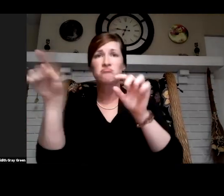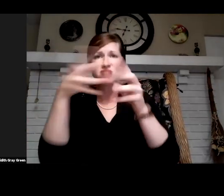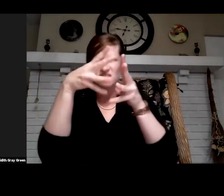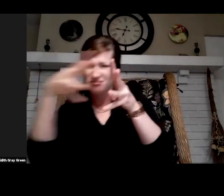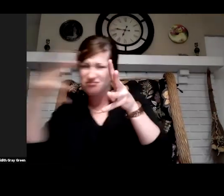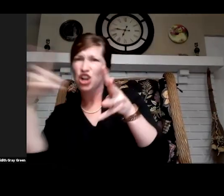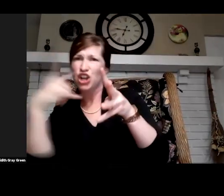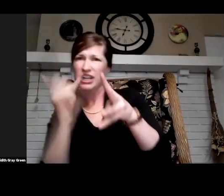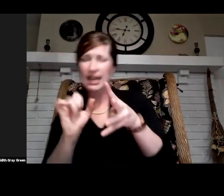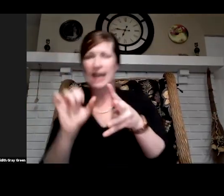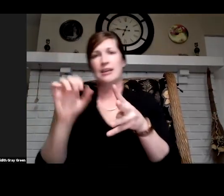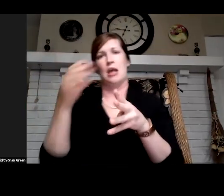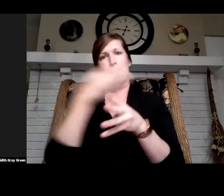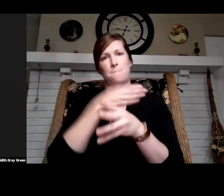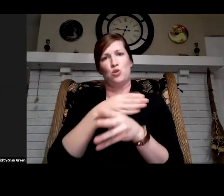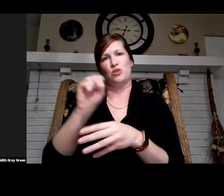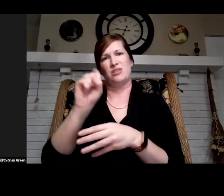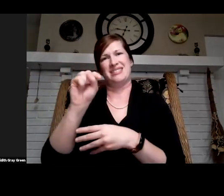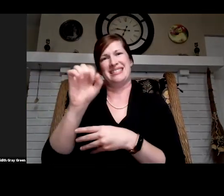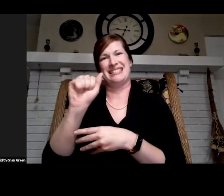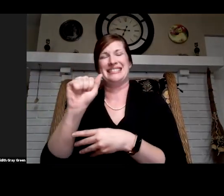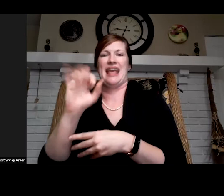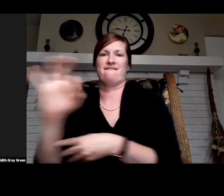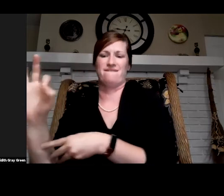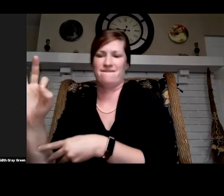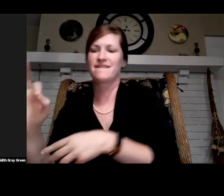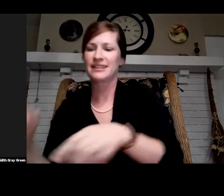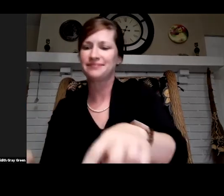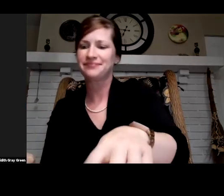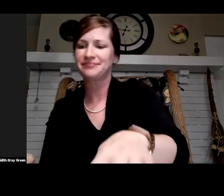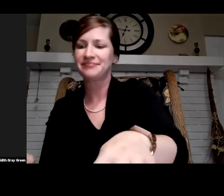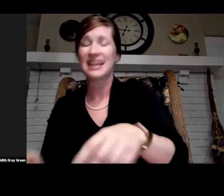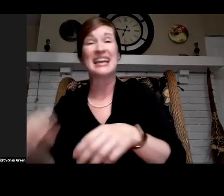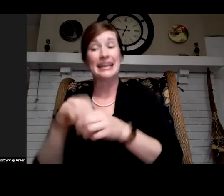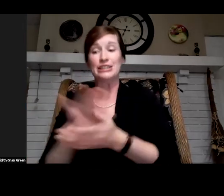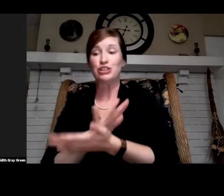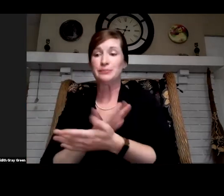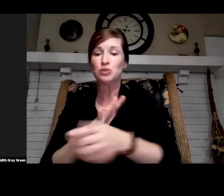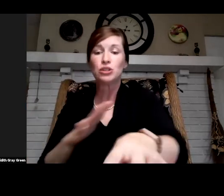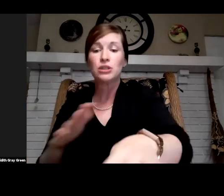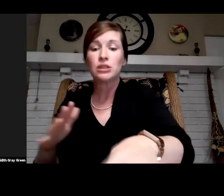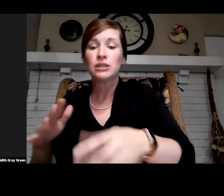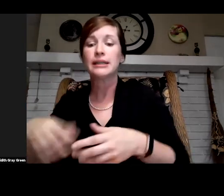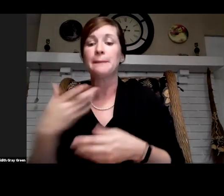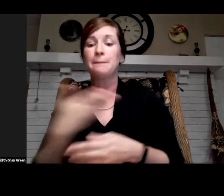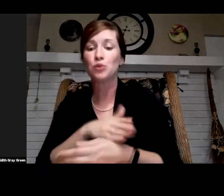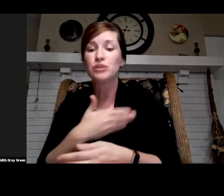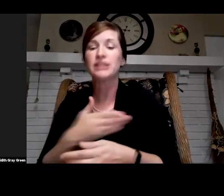These extended horizontal lines recall the musical staff and sheet music